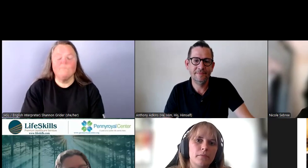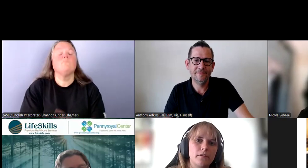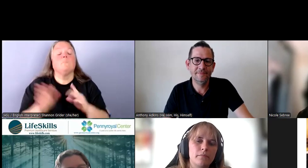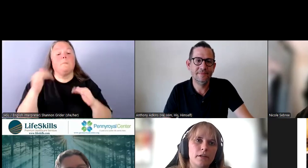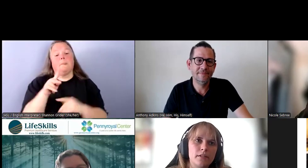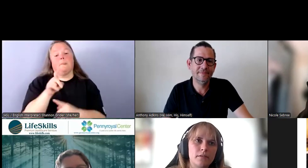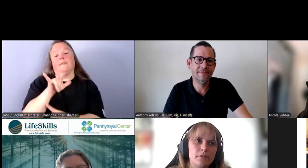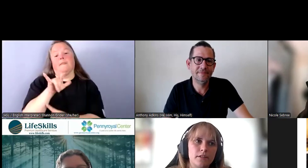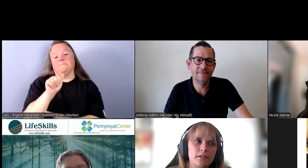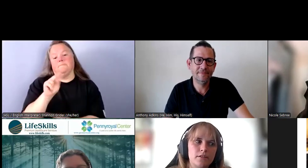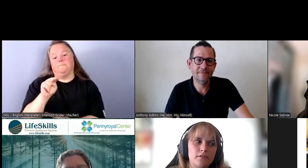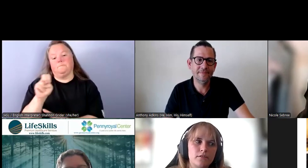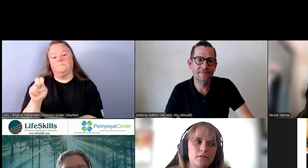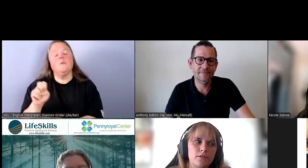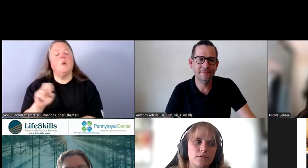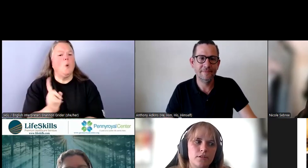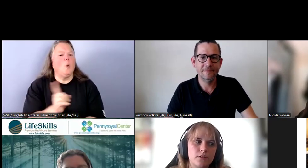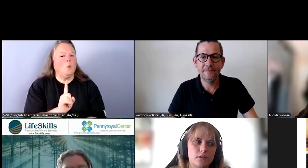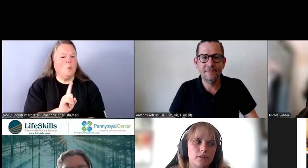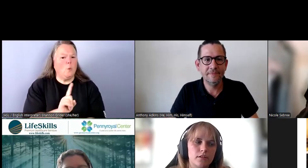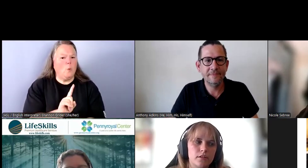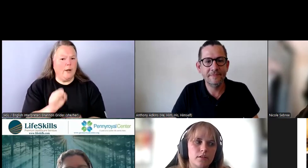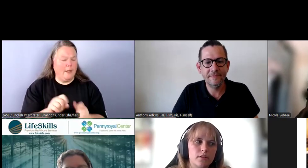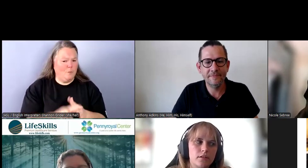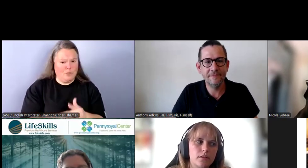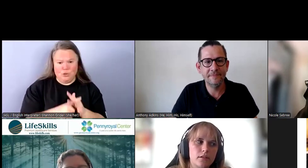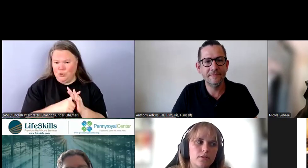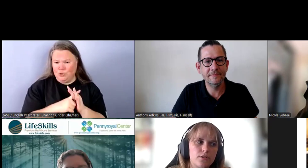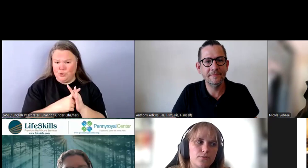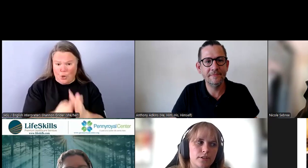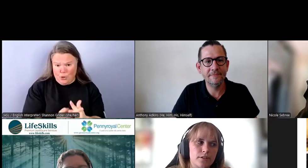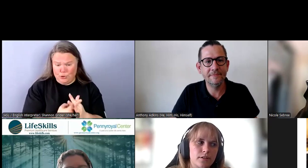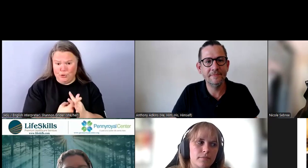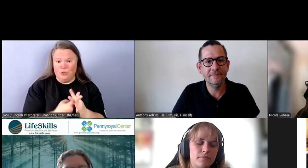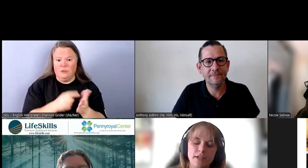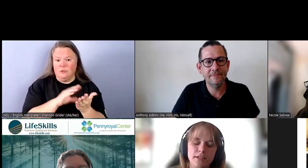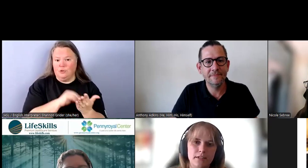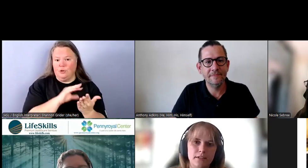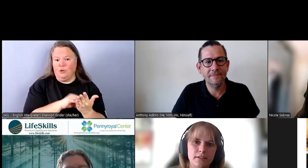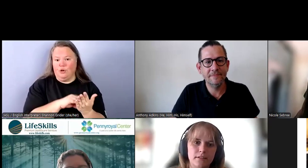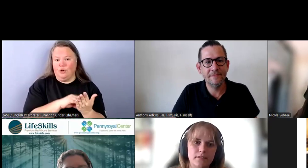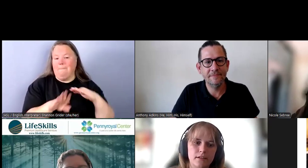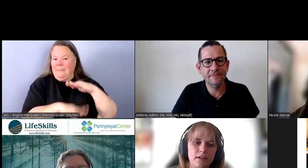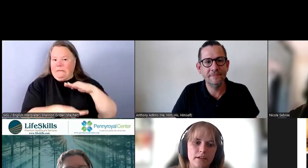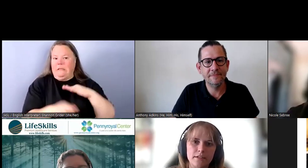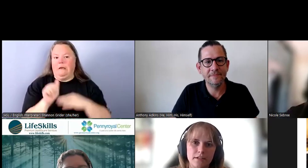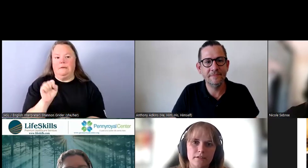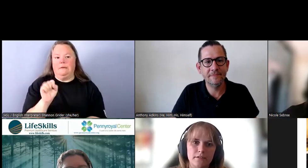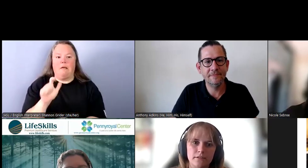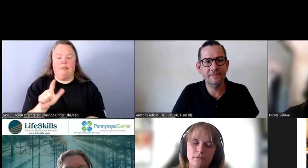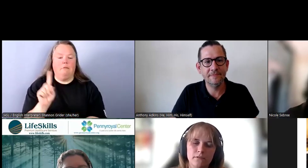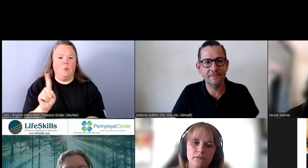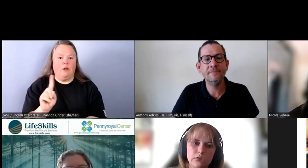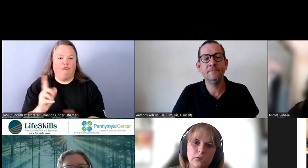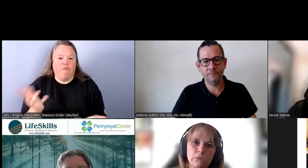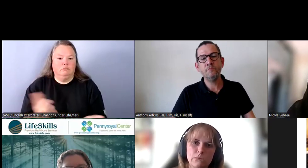Where would be the best place to start to learn basic